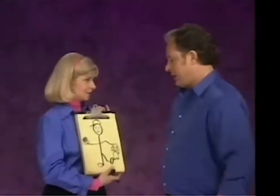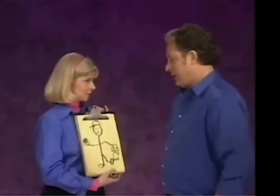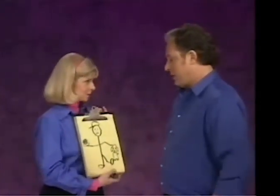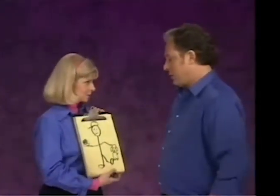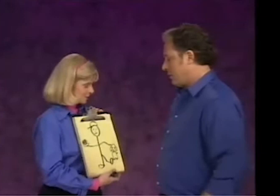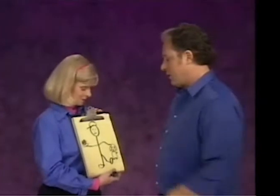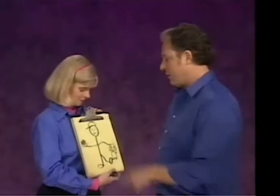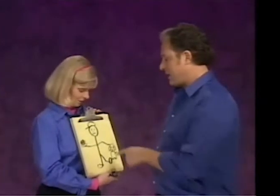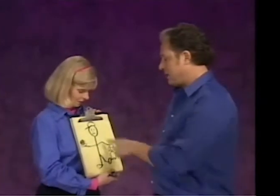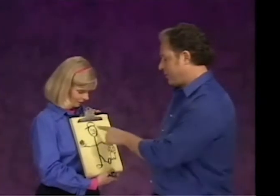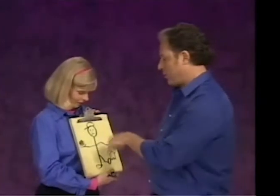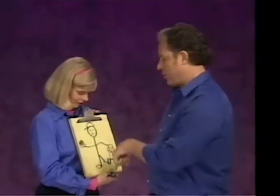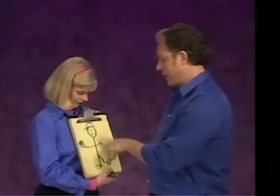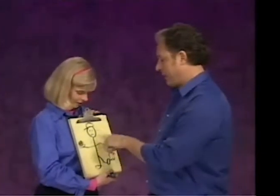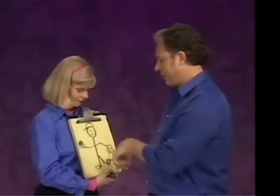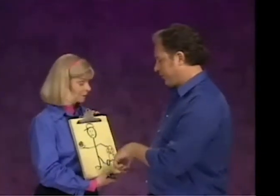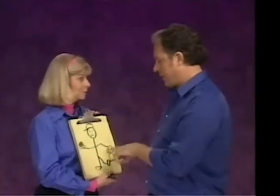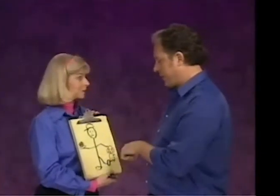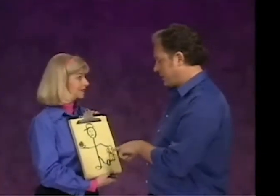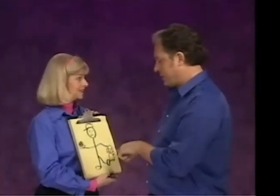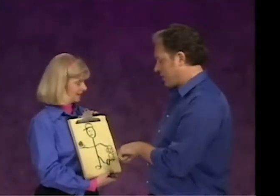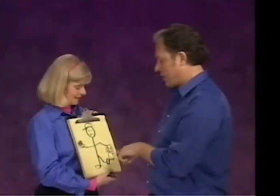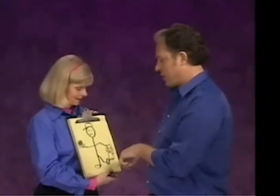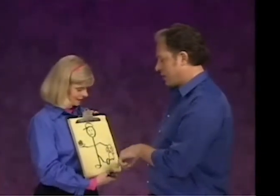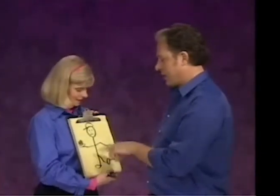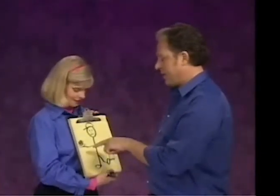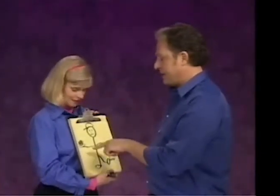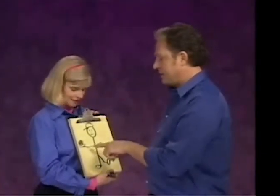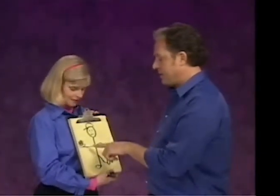see. Well, that's a boy, and that's a dog, and that's,